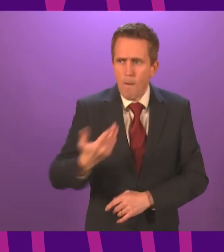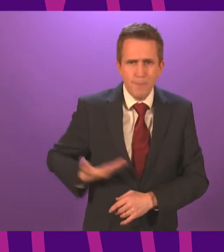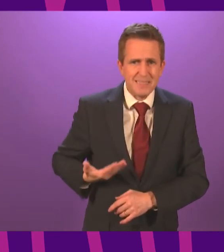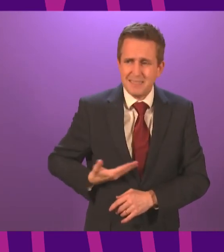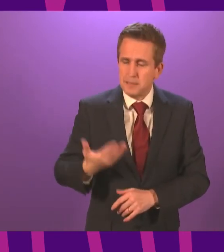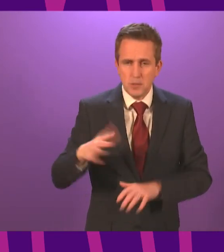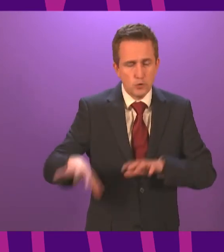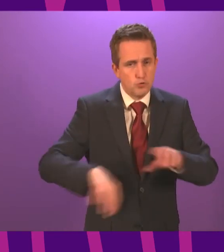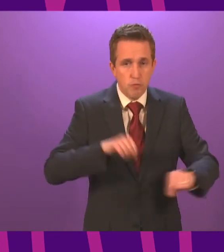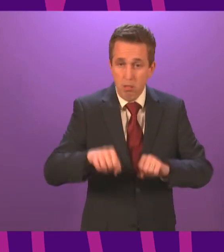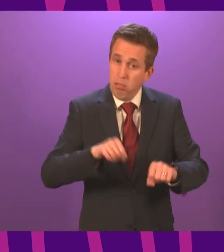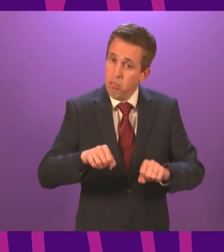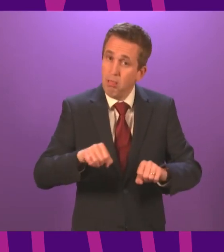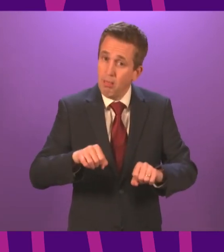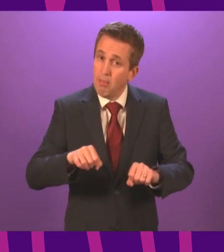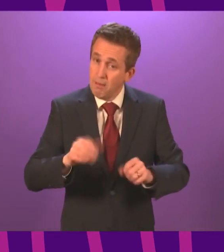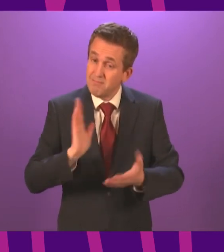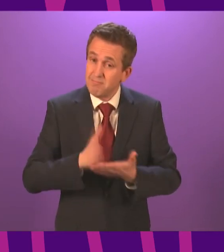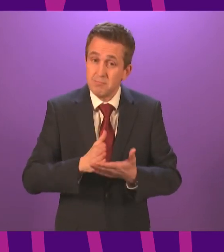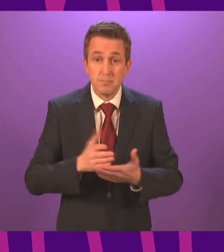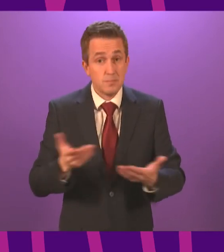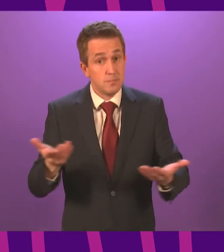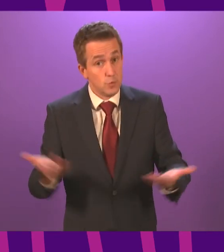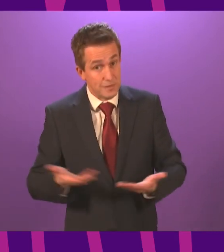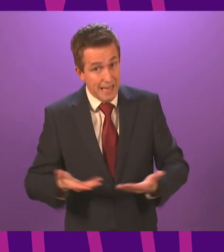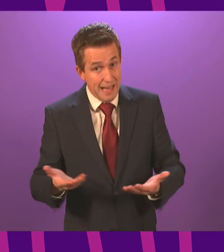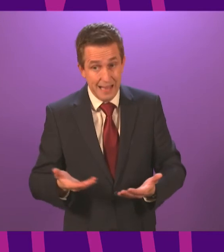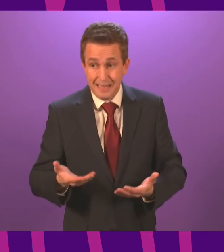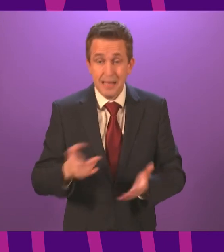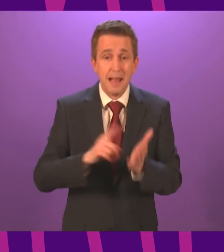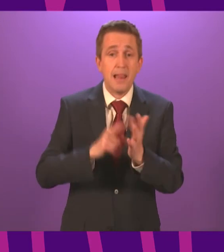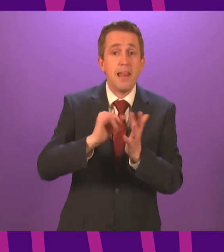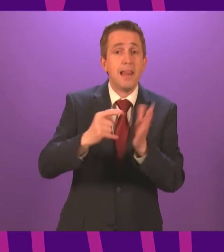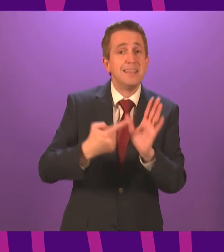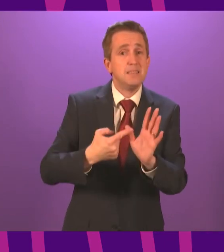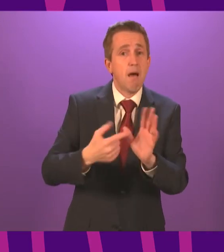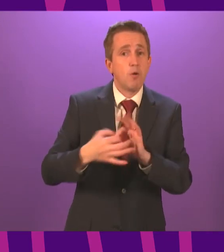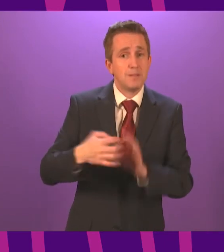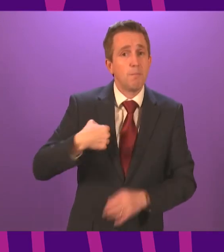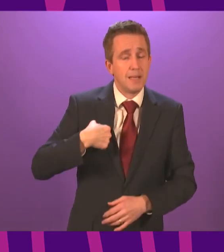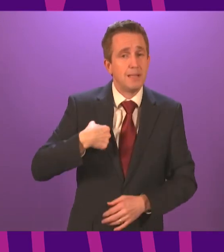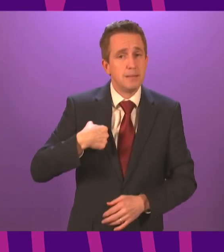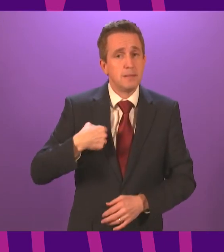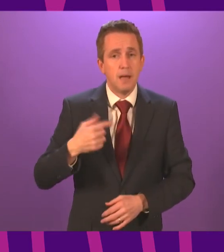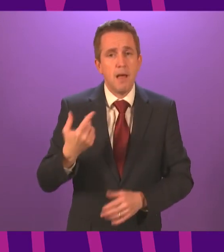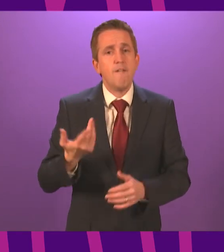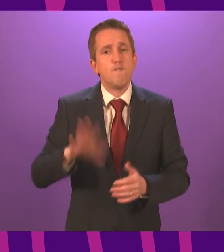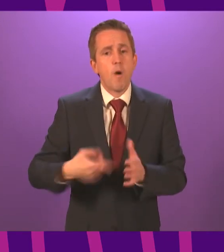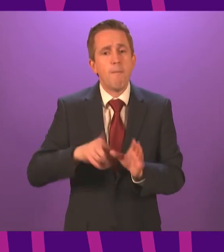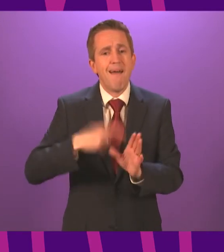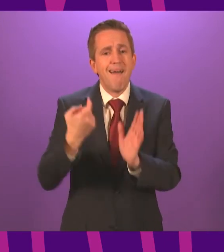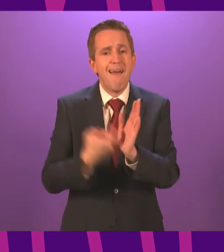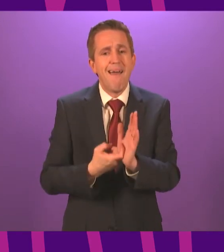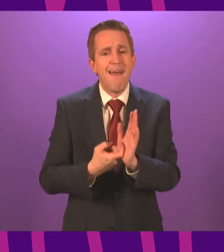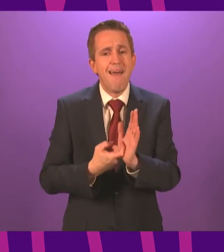a question of fairness here. Just today, I was contacted by Lisa, who runs a small retail business in Ayr,